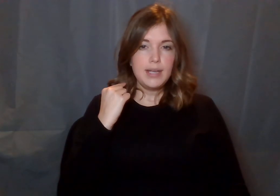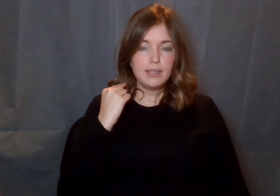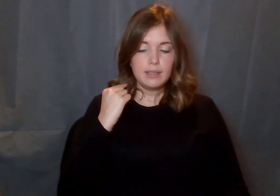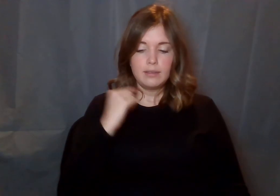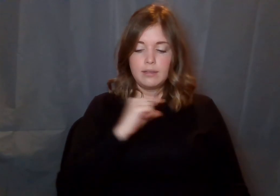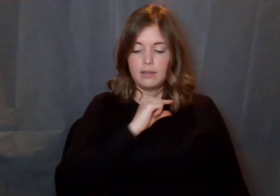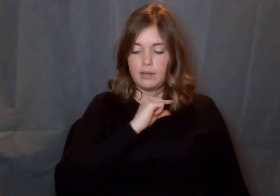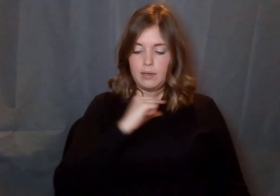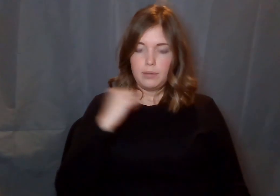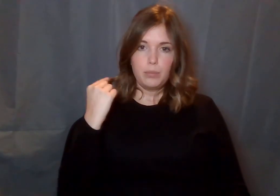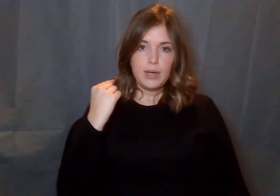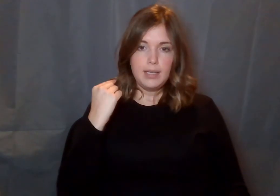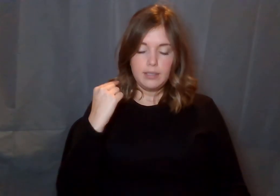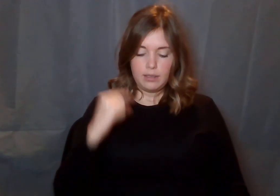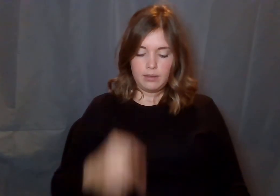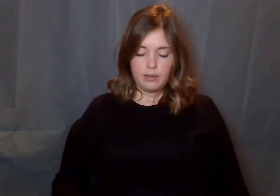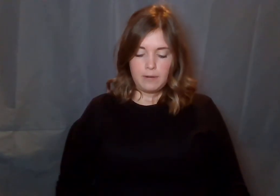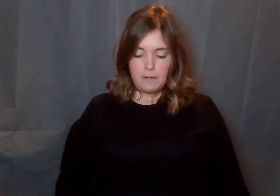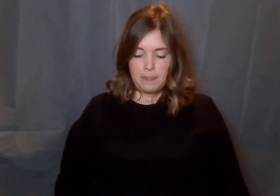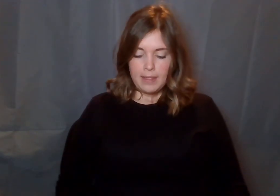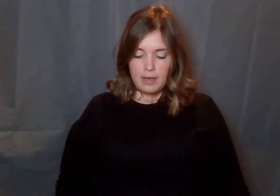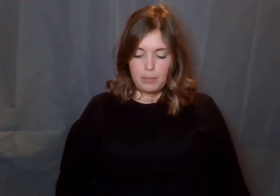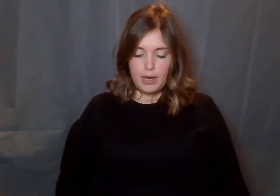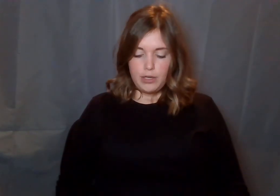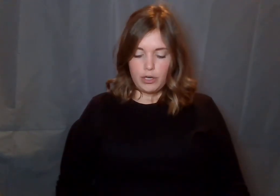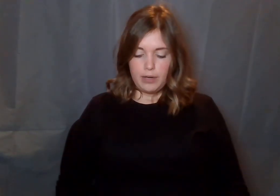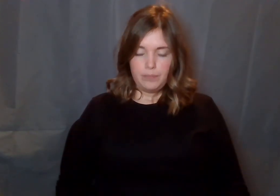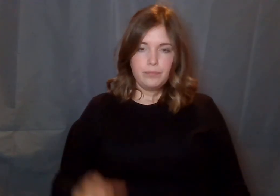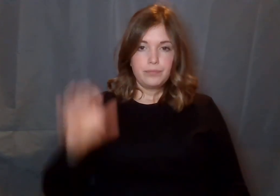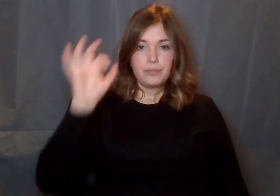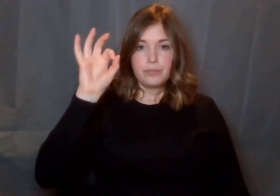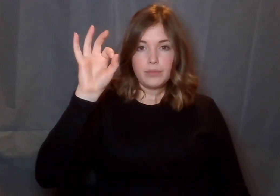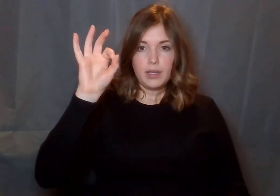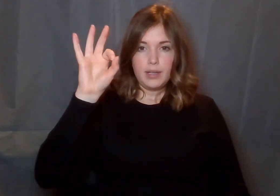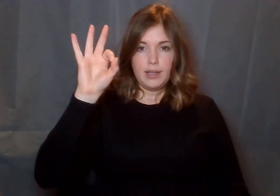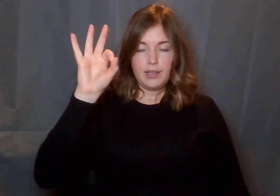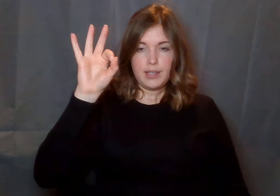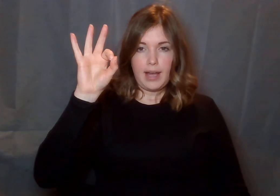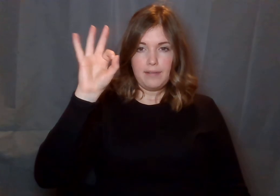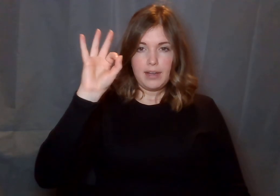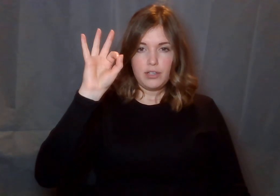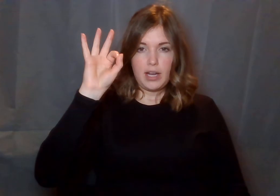Priest. Priest. Preacher is the offhand shape.